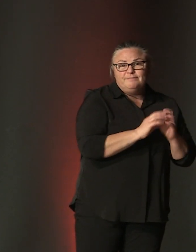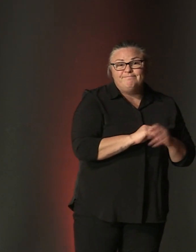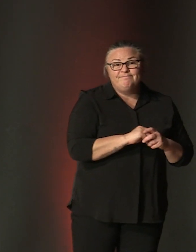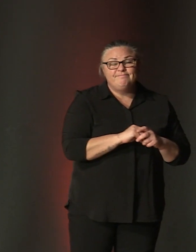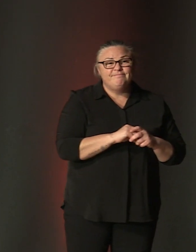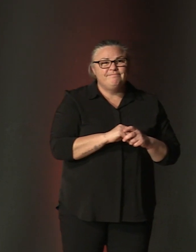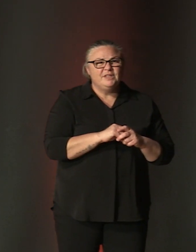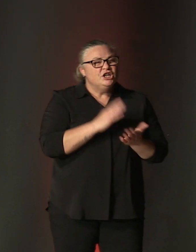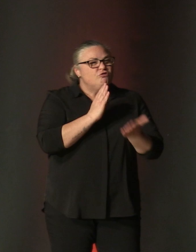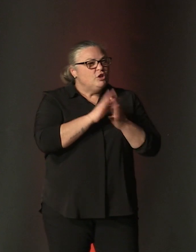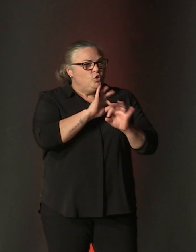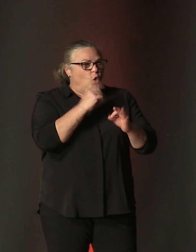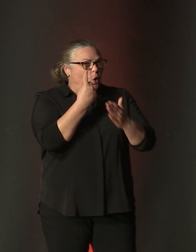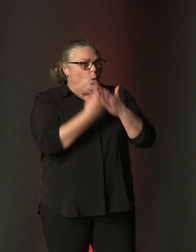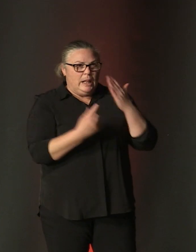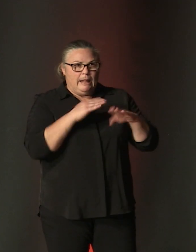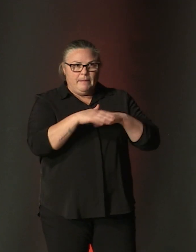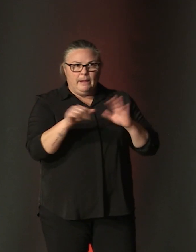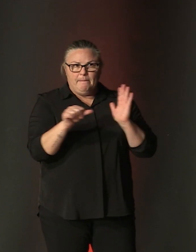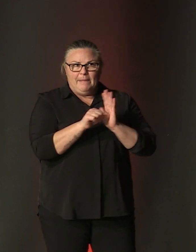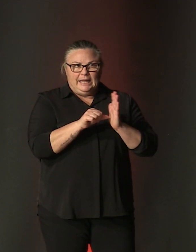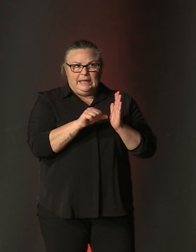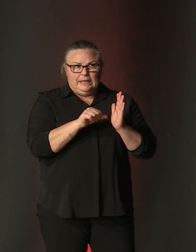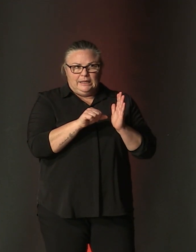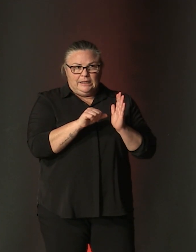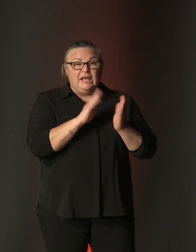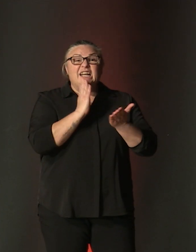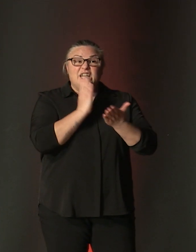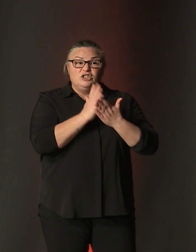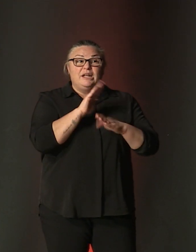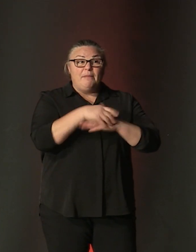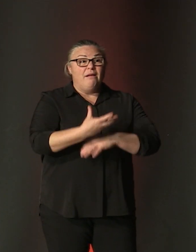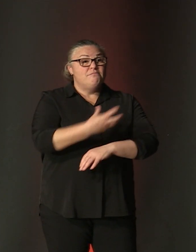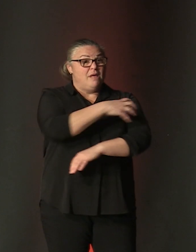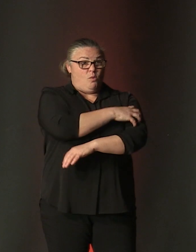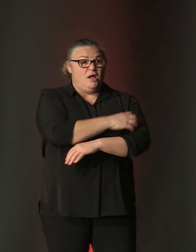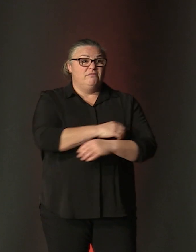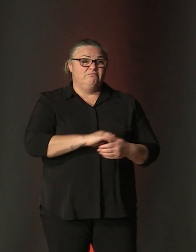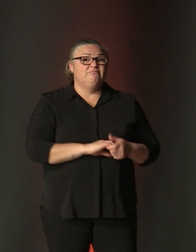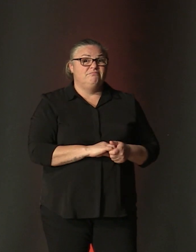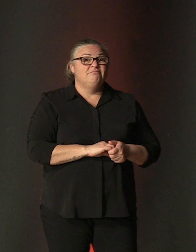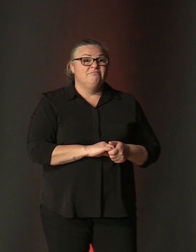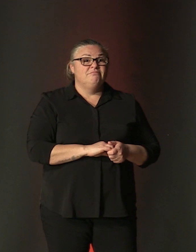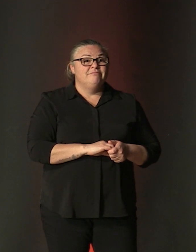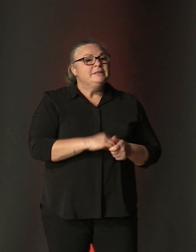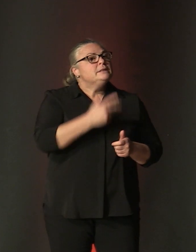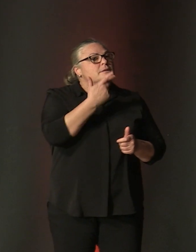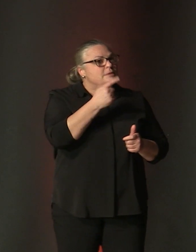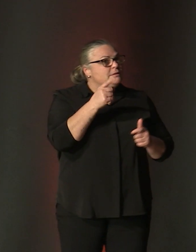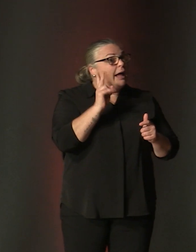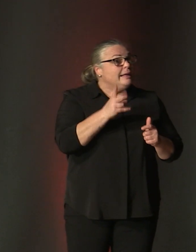just a conversation of money. It's a conversation of power. Like the birthday party